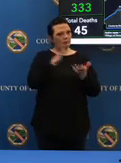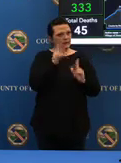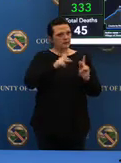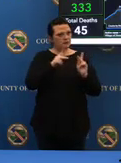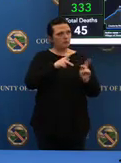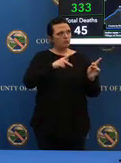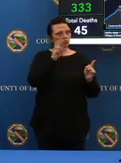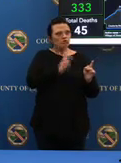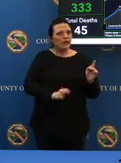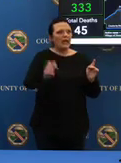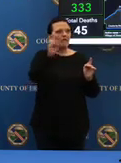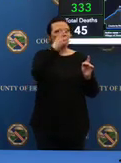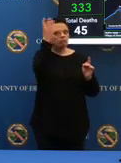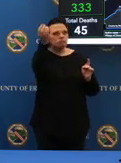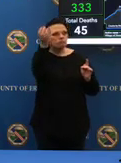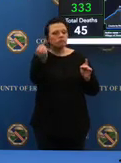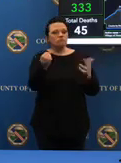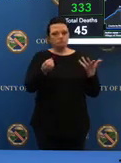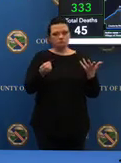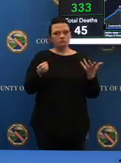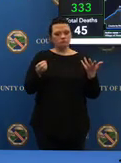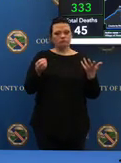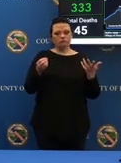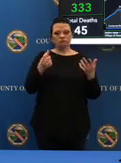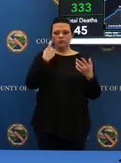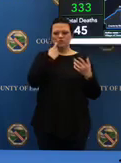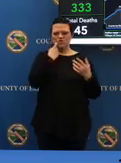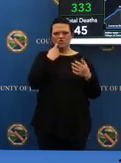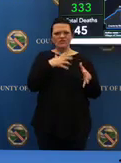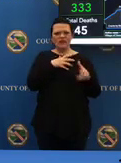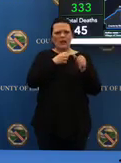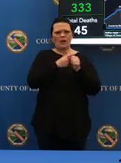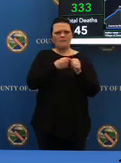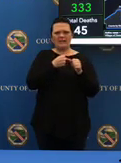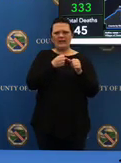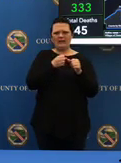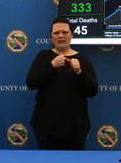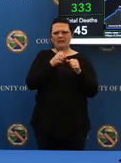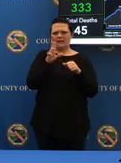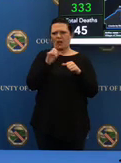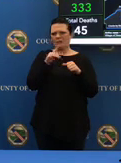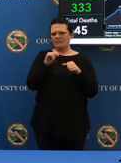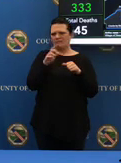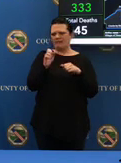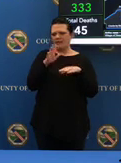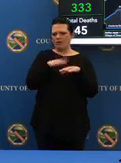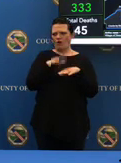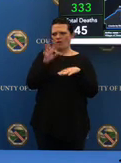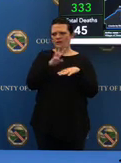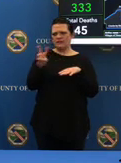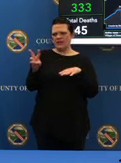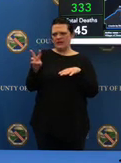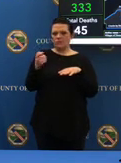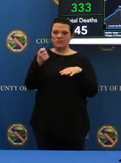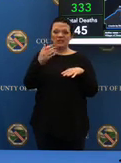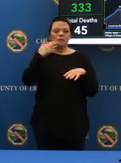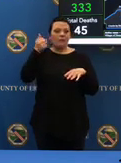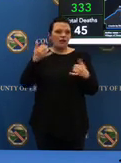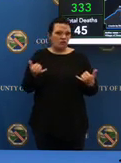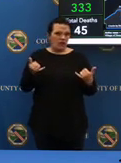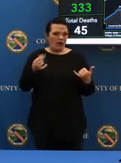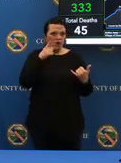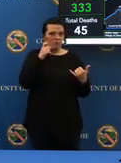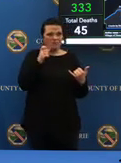people out. Actually, there was an update on the one site that I talked about earlier today, which actually had us a little better now, because it seems